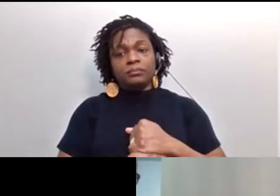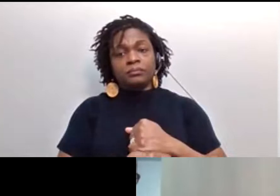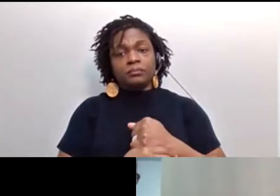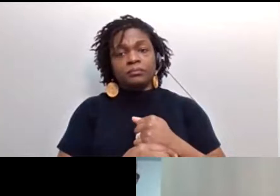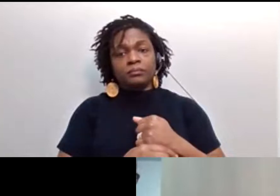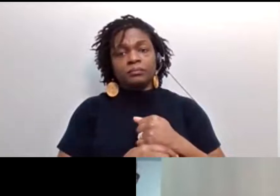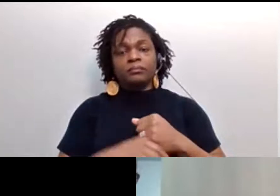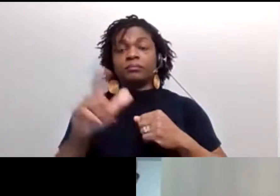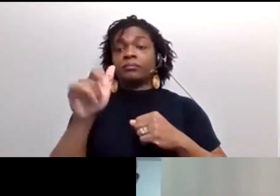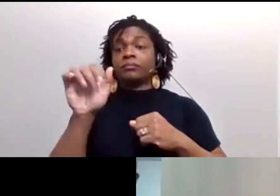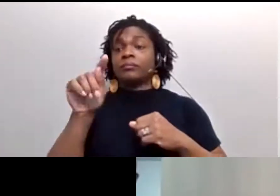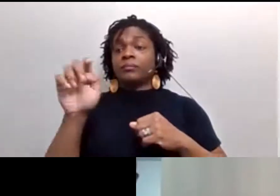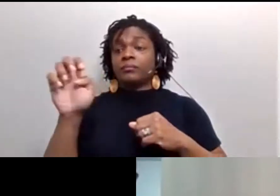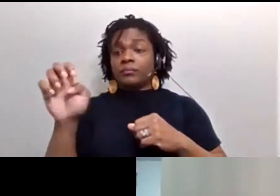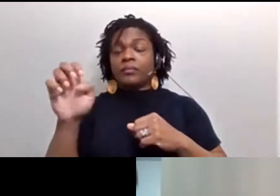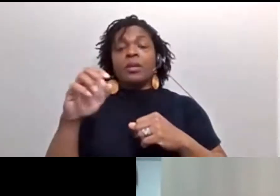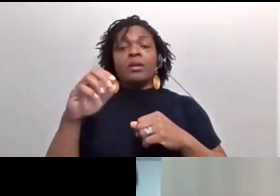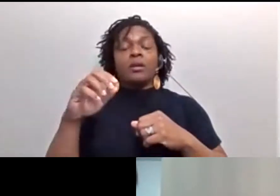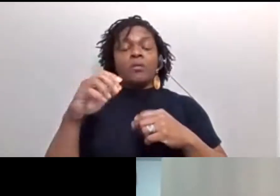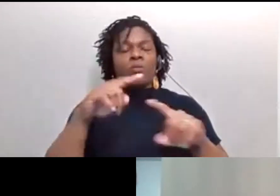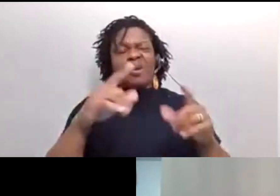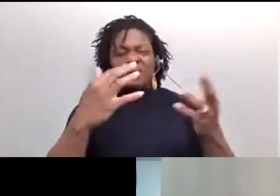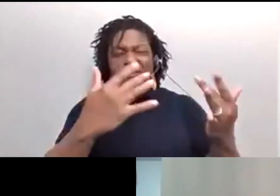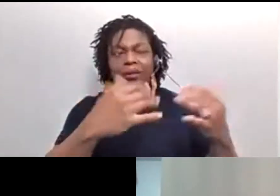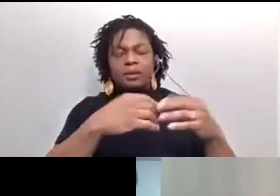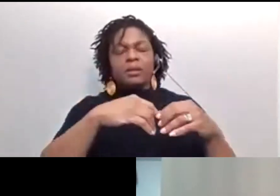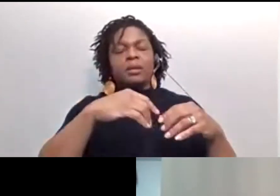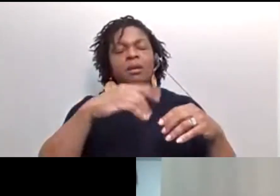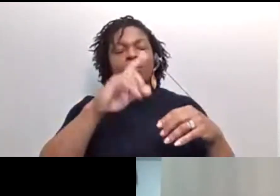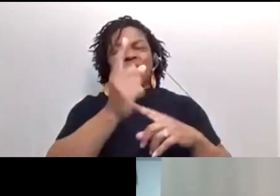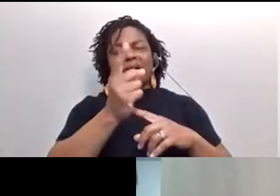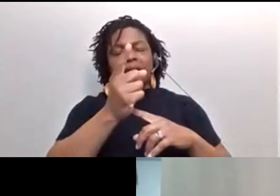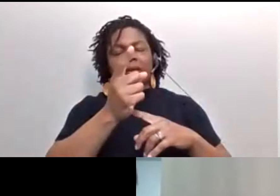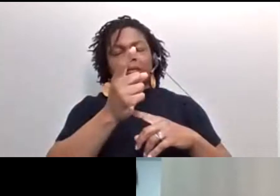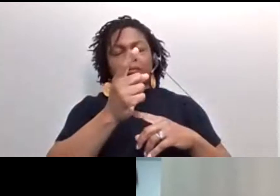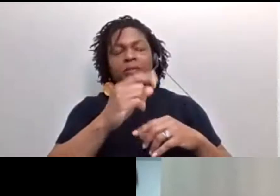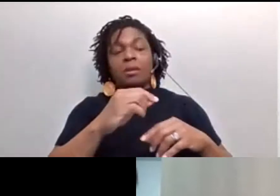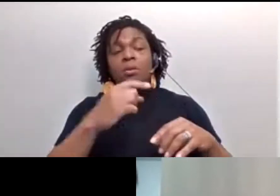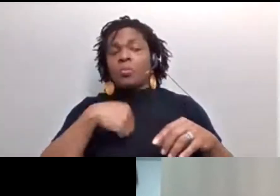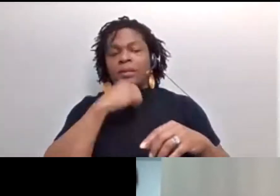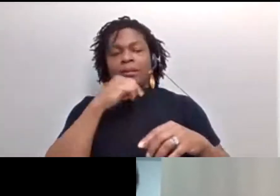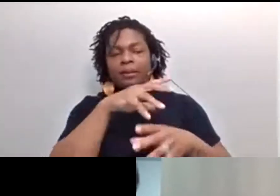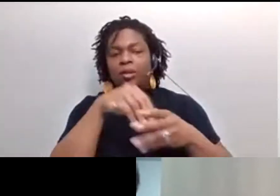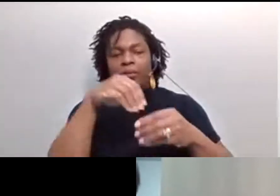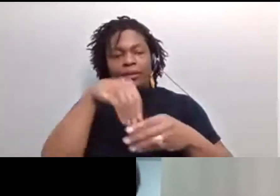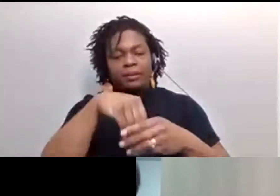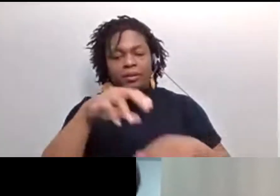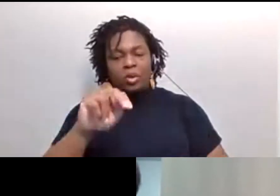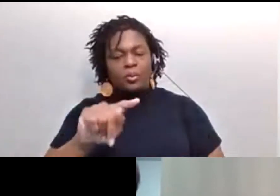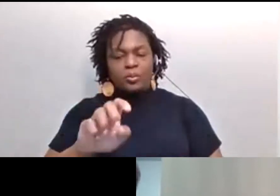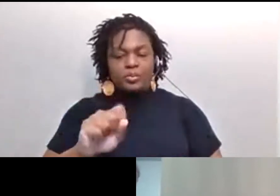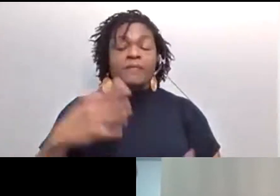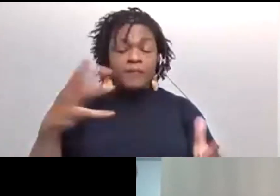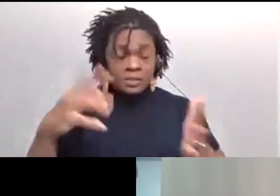Lynette, while we're waiting on public comment, one thing that we didn't include in our notes, although we talked about it, is